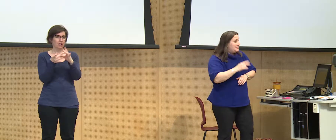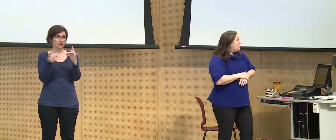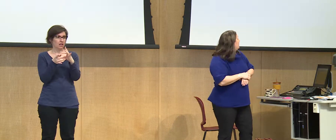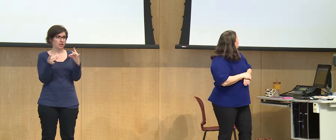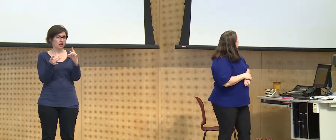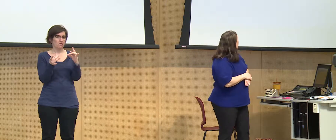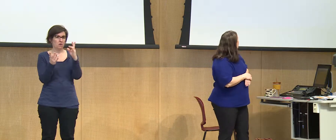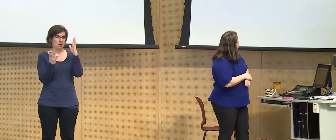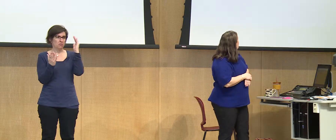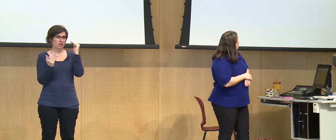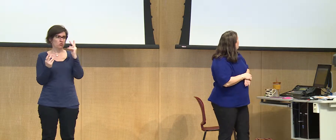see.